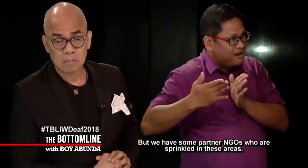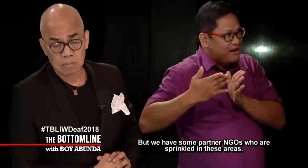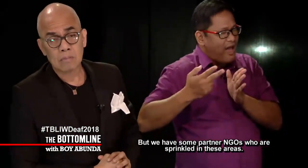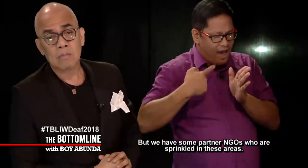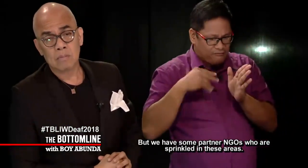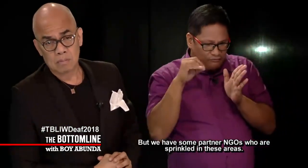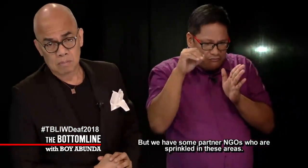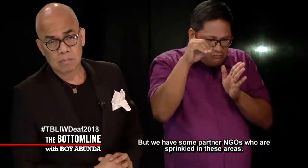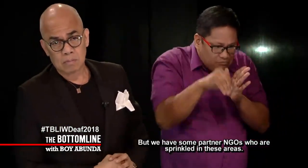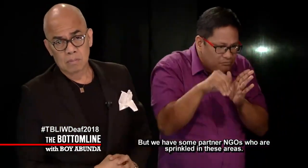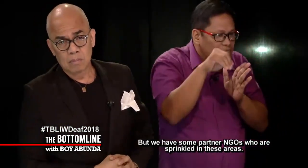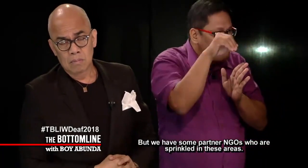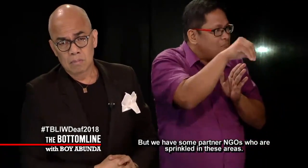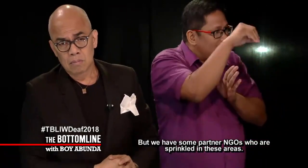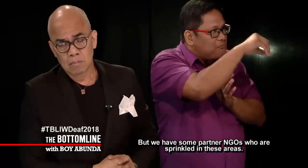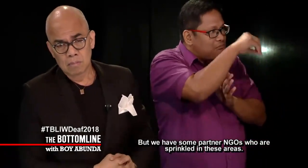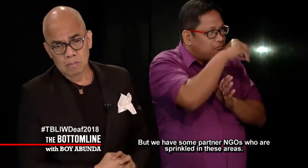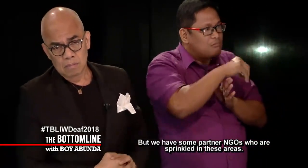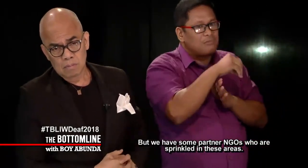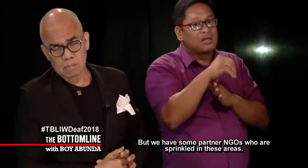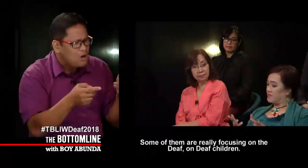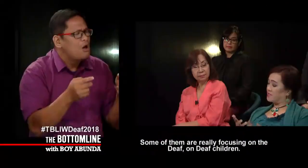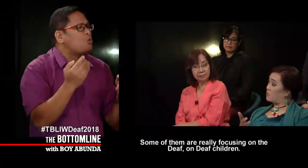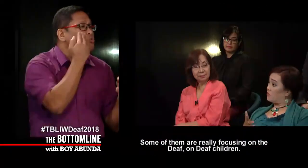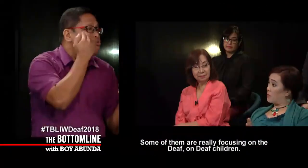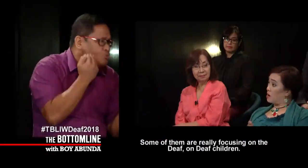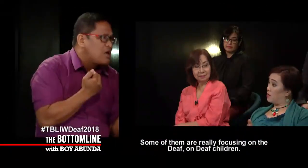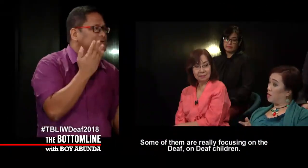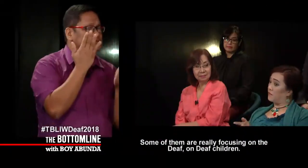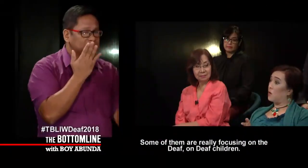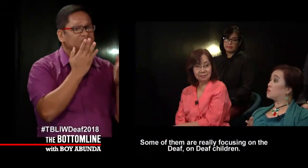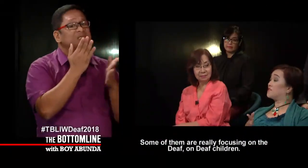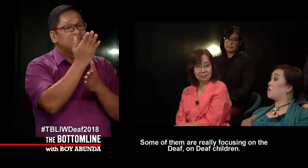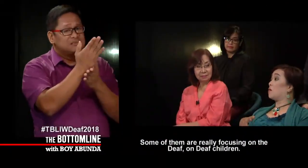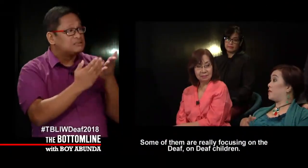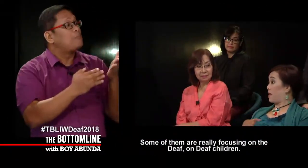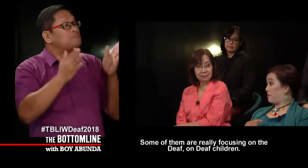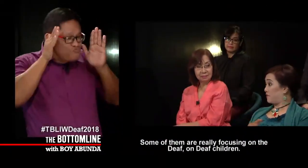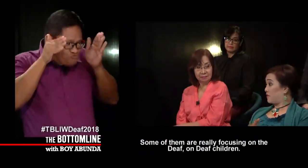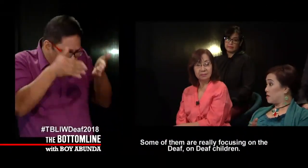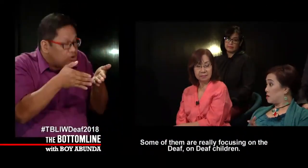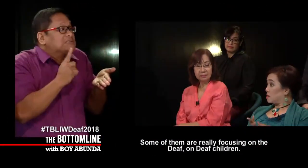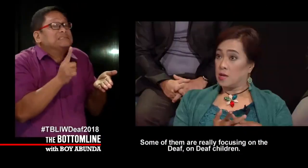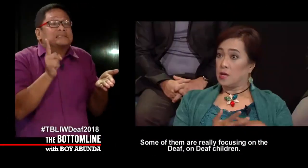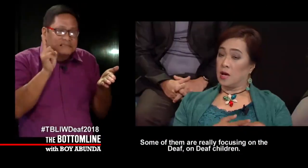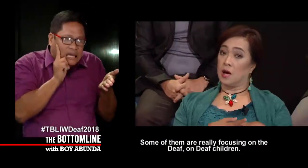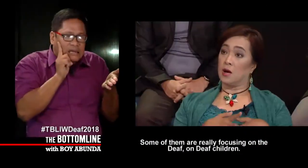in this areas. Some of them are really focusing on the deaf